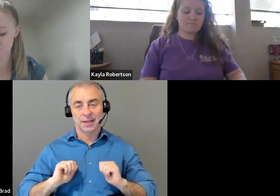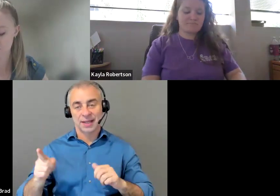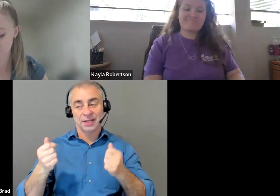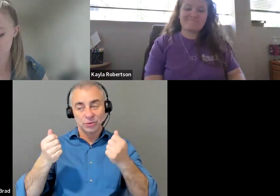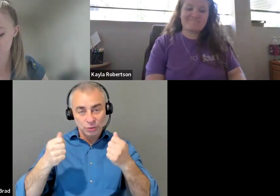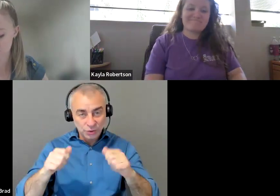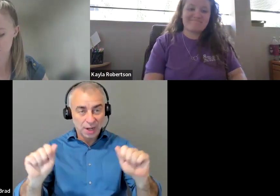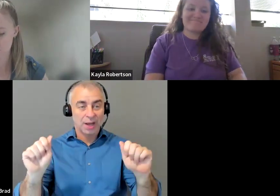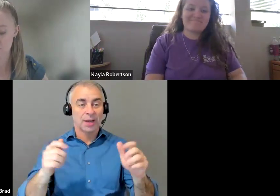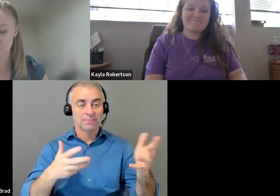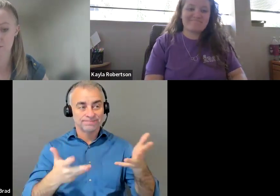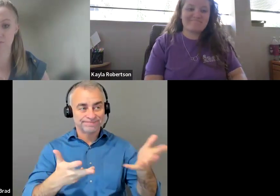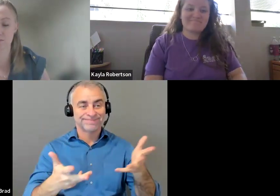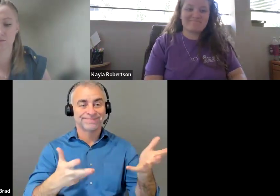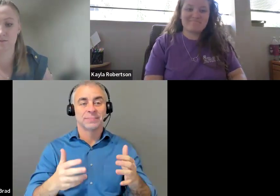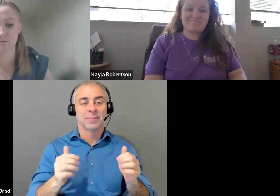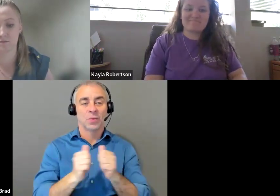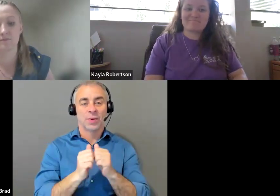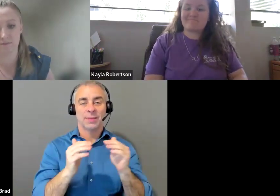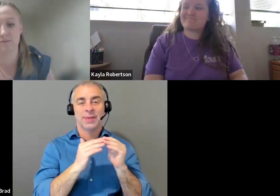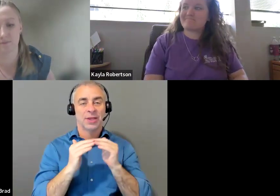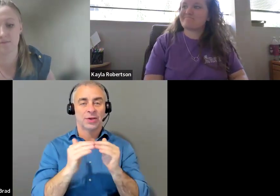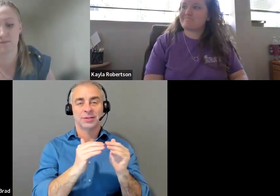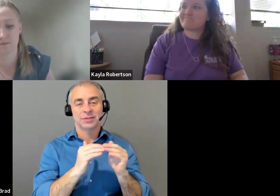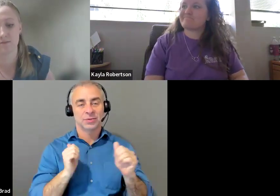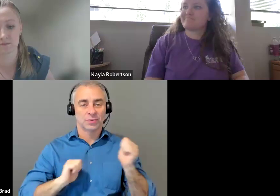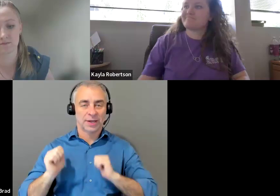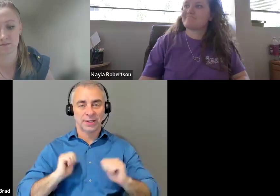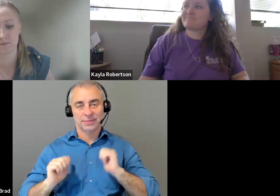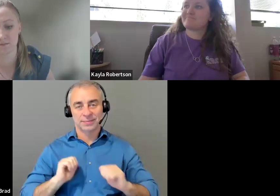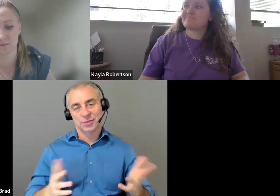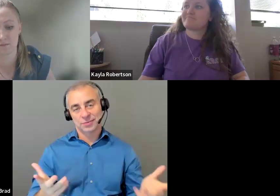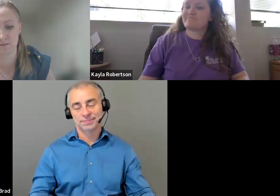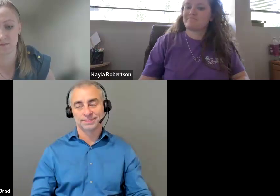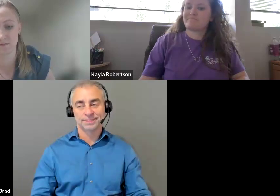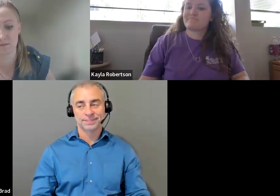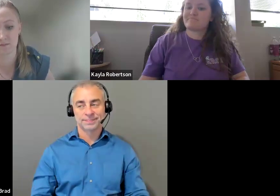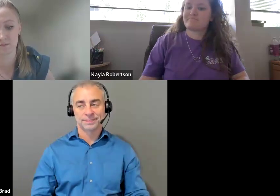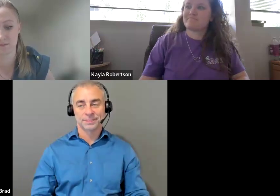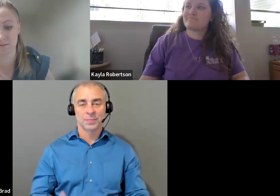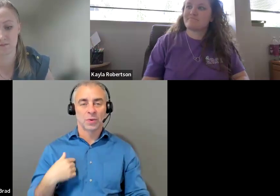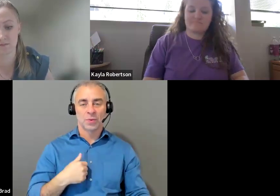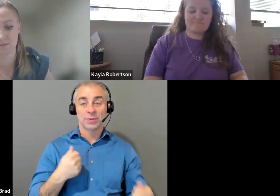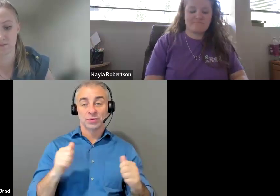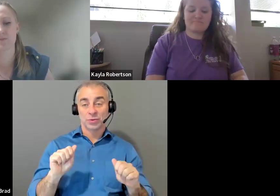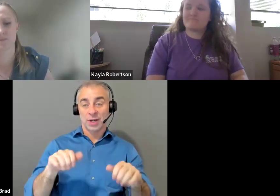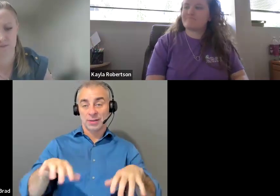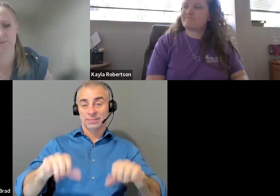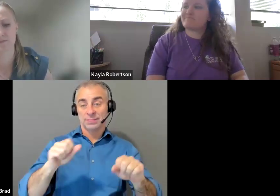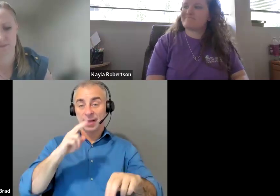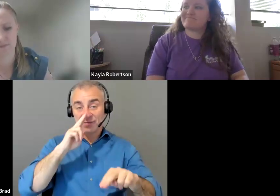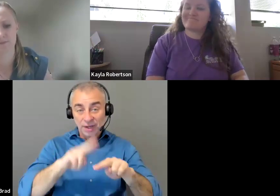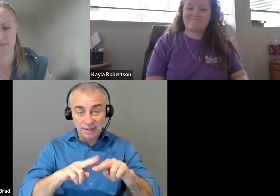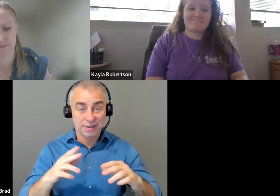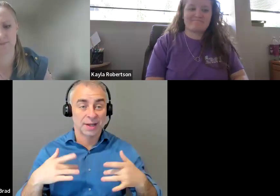out and do them amongst their peers or things of that nature. So we just kind of try to make them as fun as possible